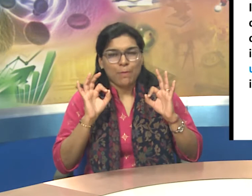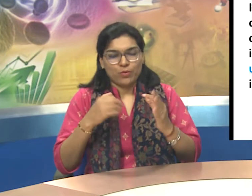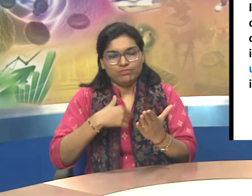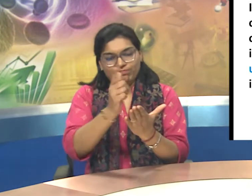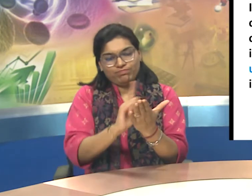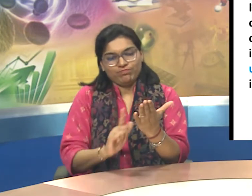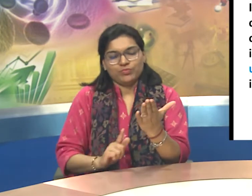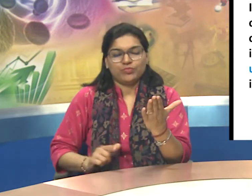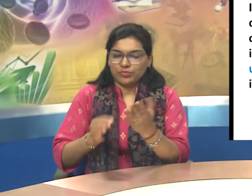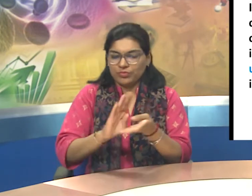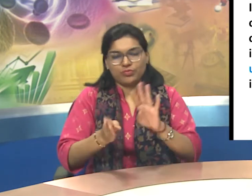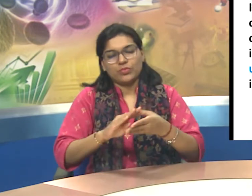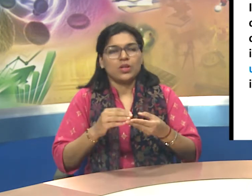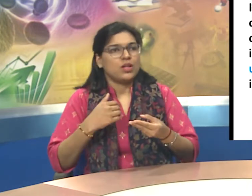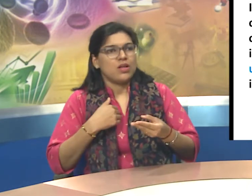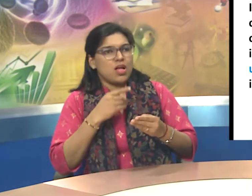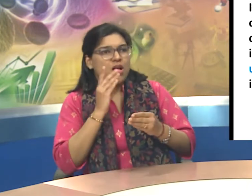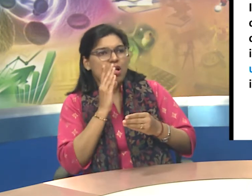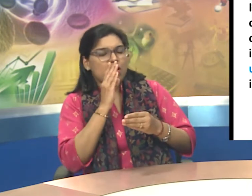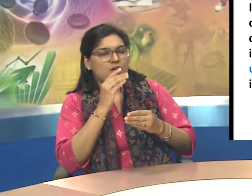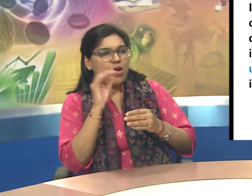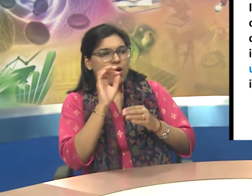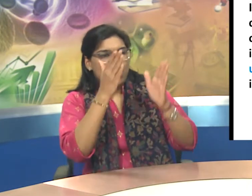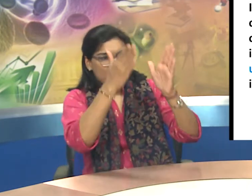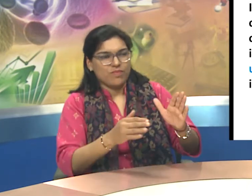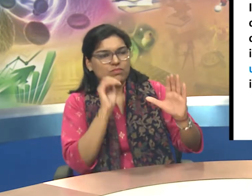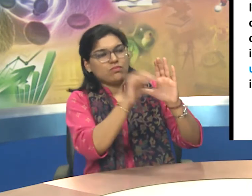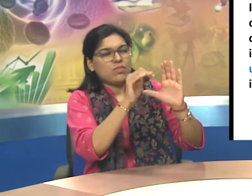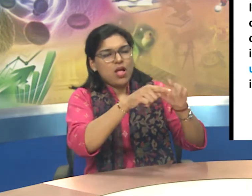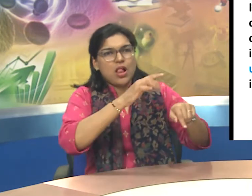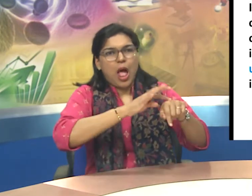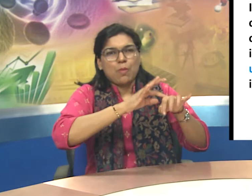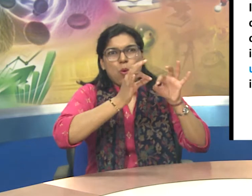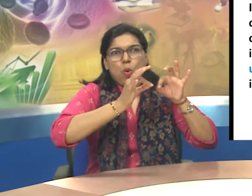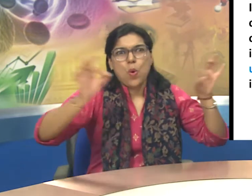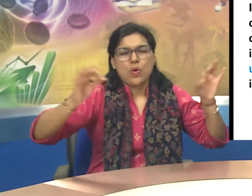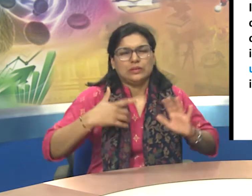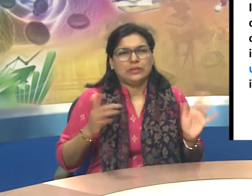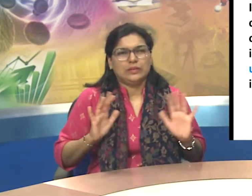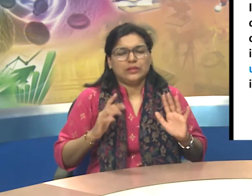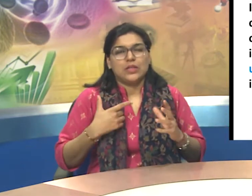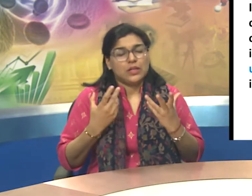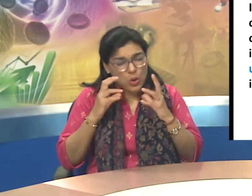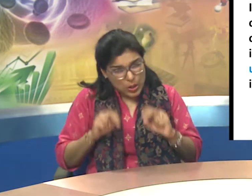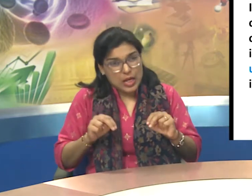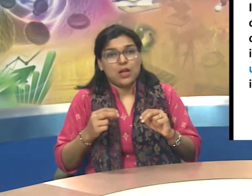form of written communication by which